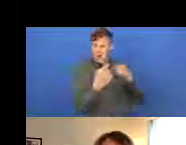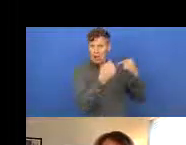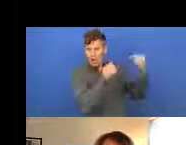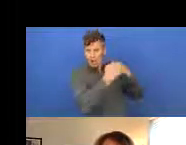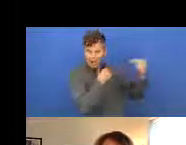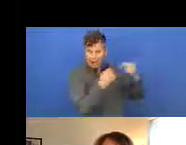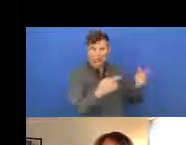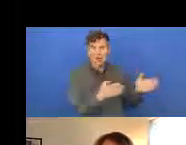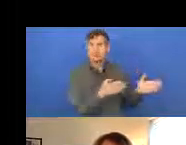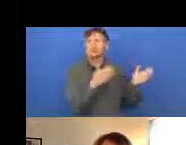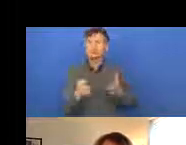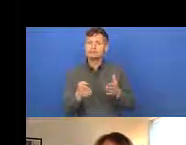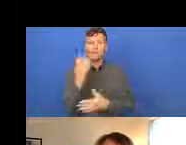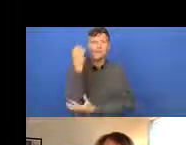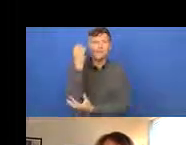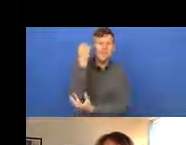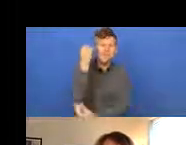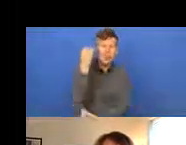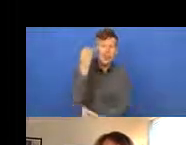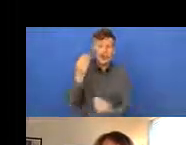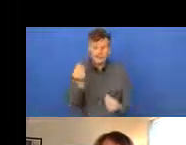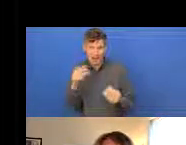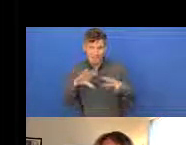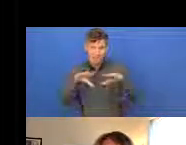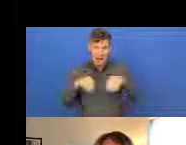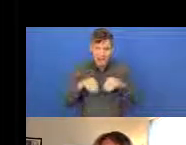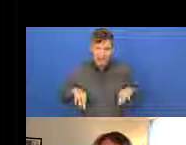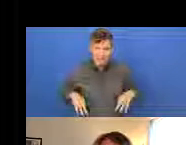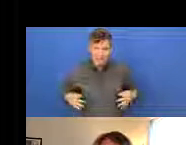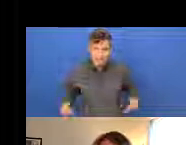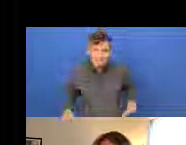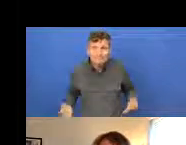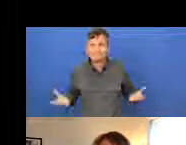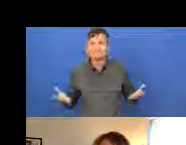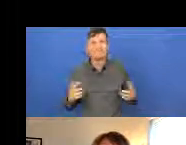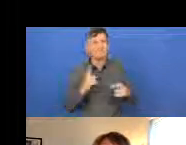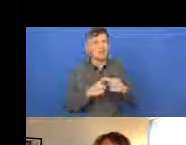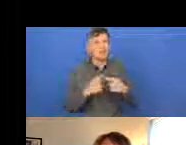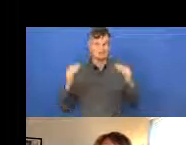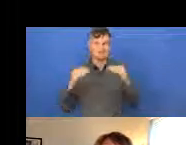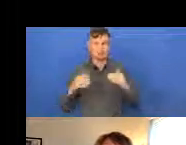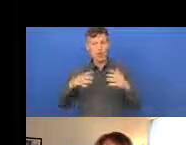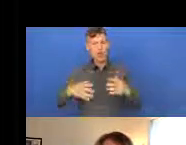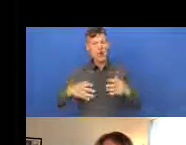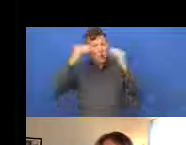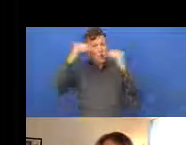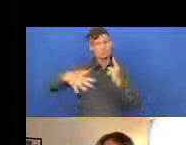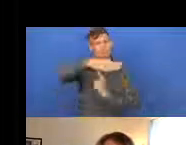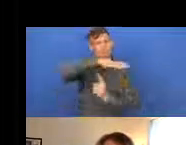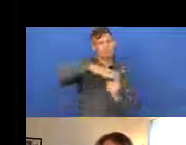setting. In a longitudinal study in the US involving more than 4,000 students with disabilities between the ages of 6 and